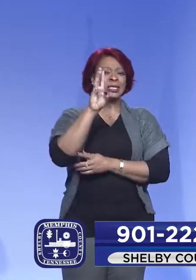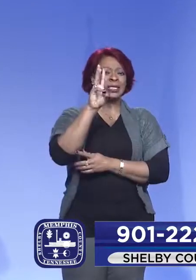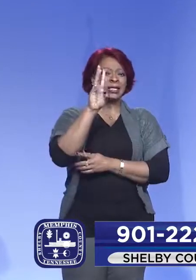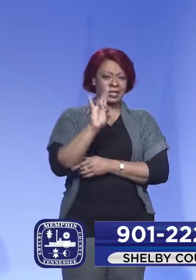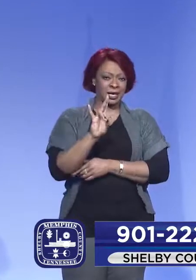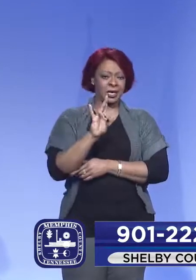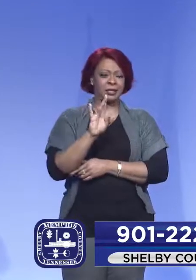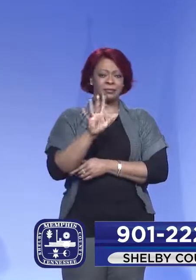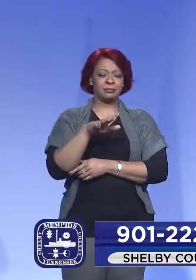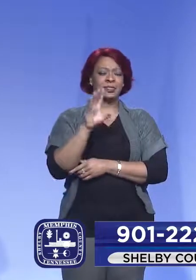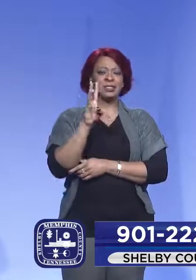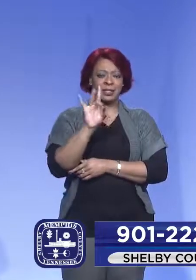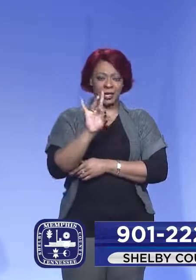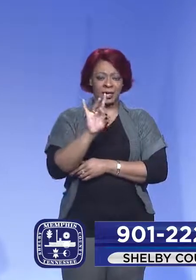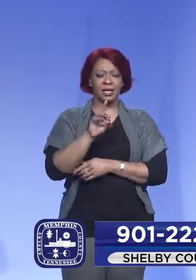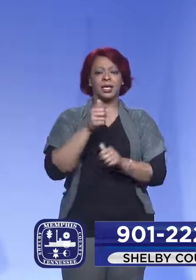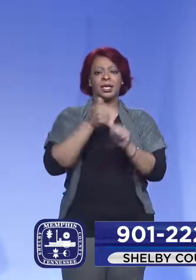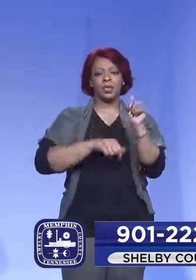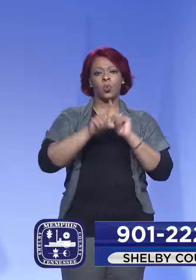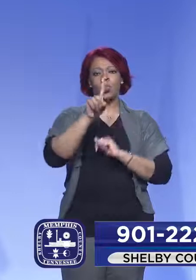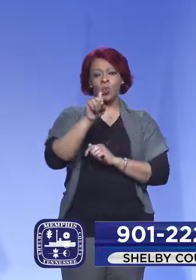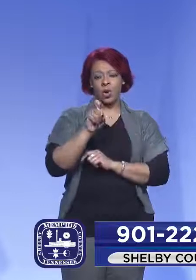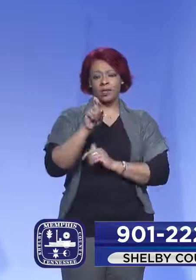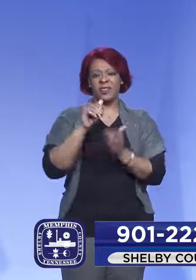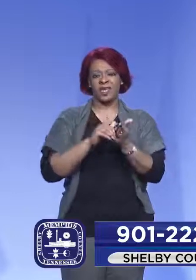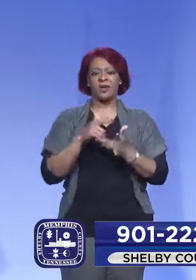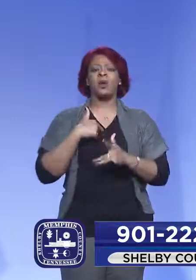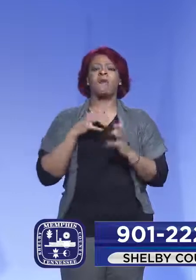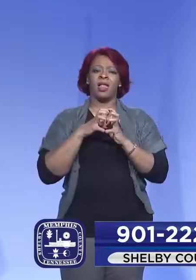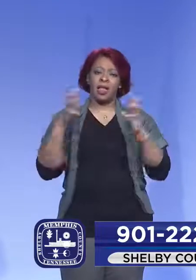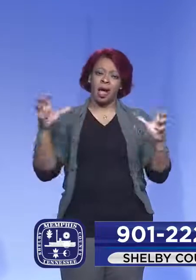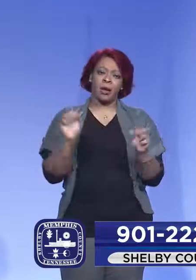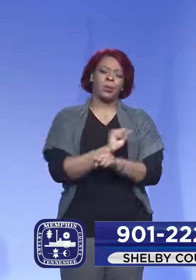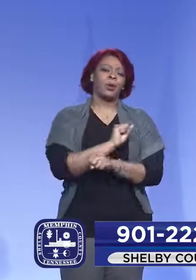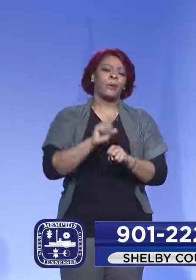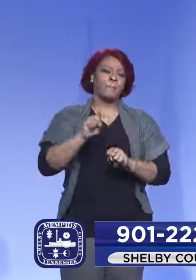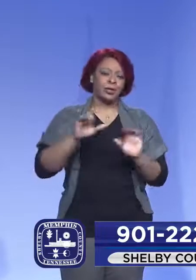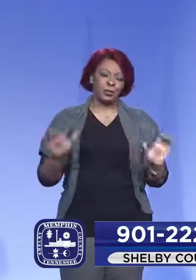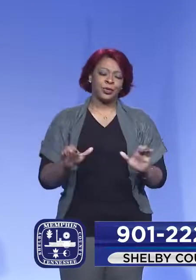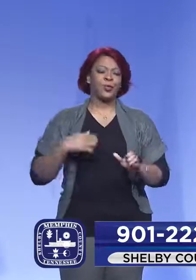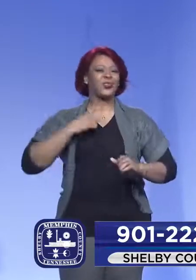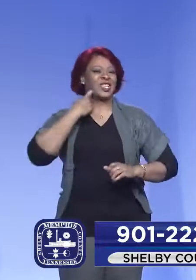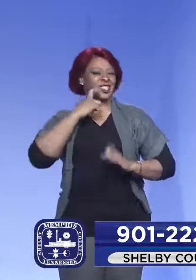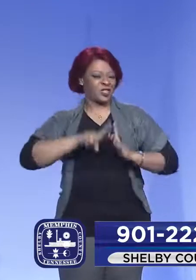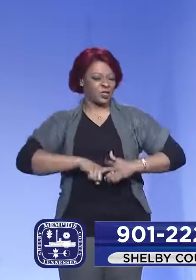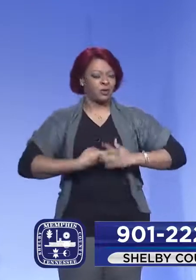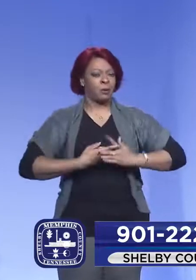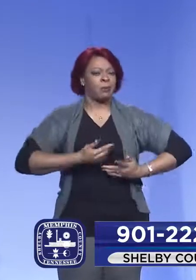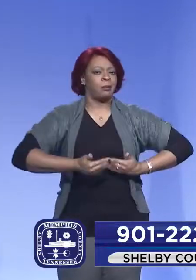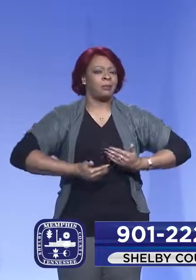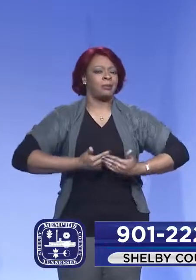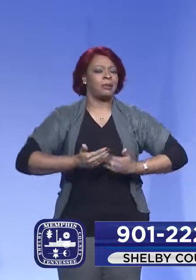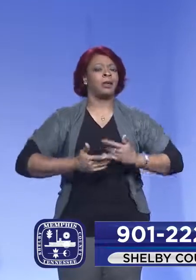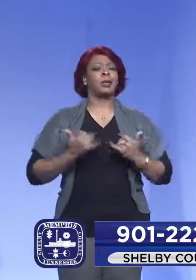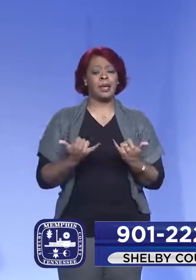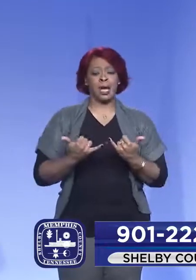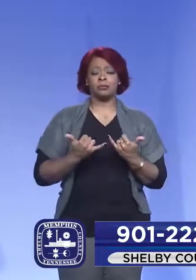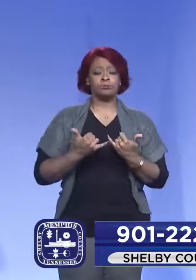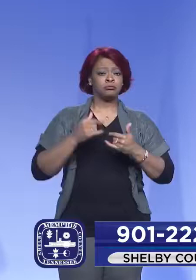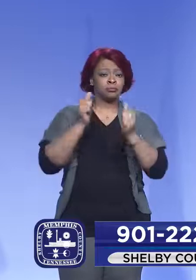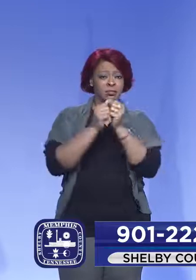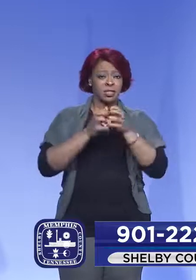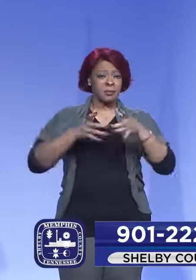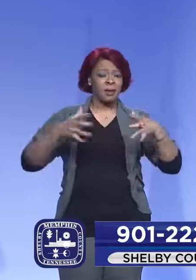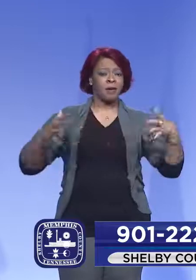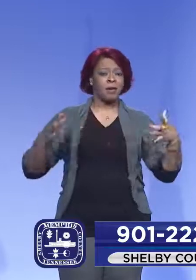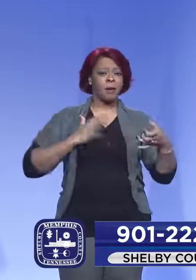3,168 per 100,000. So we have work to do. We're just beginning. Now that we're moving into